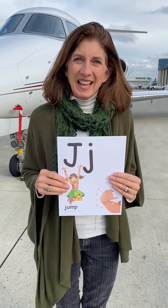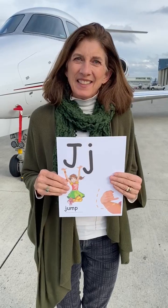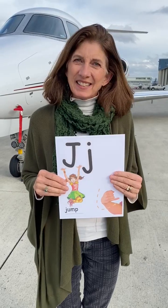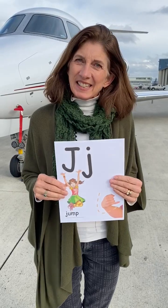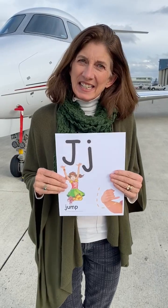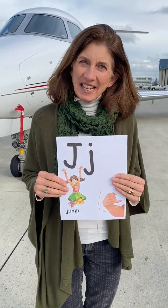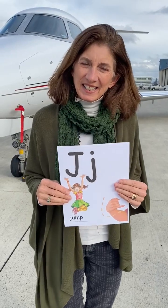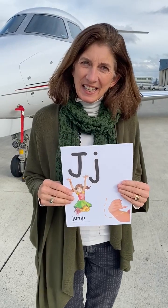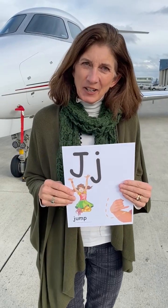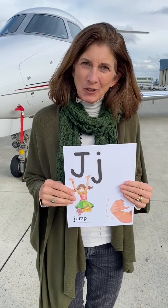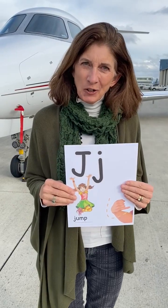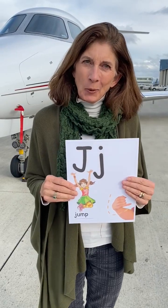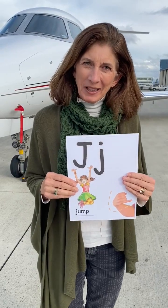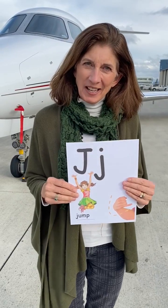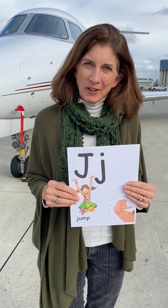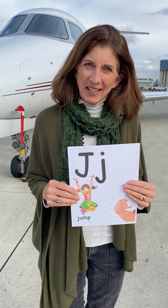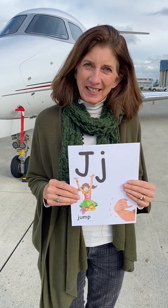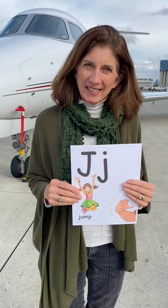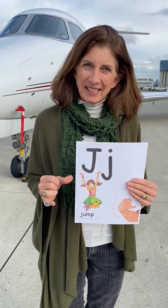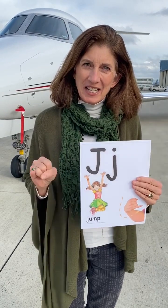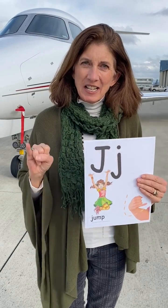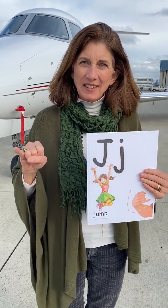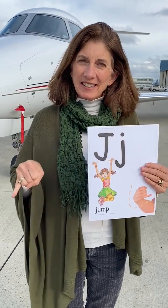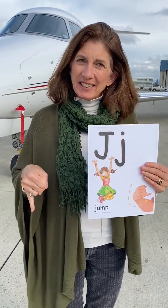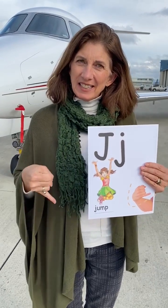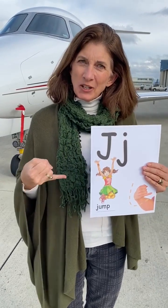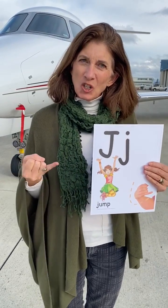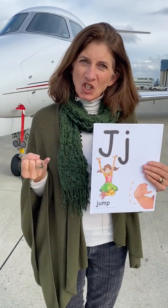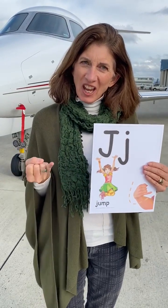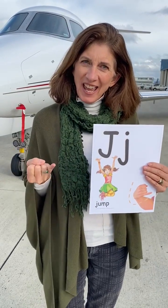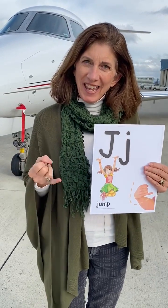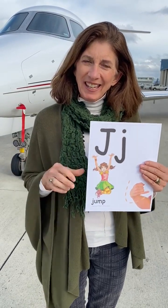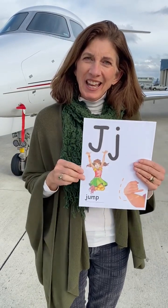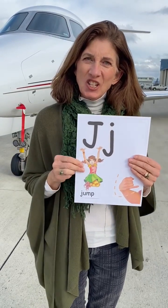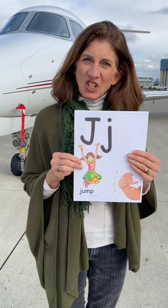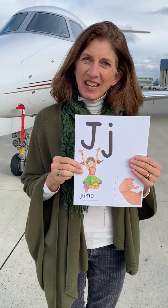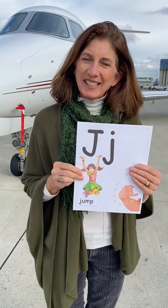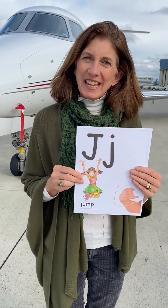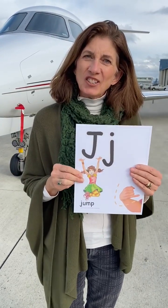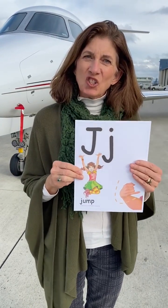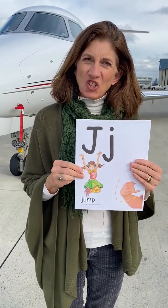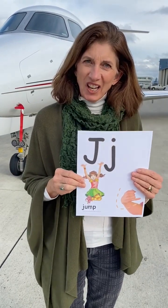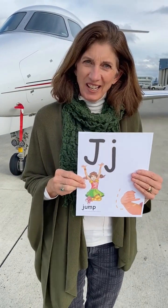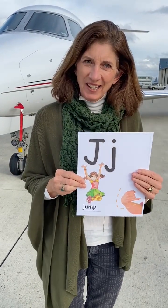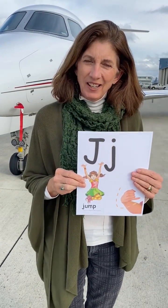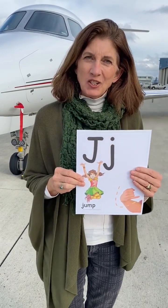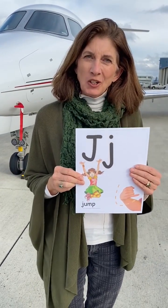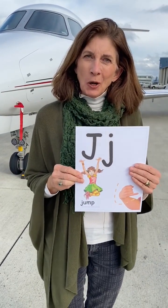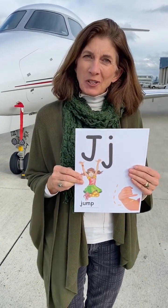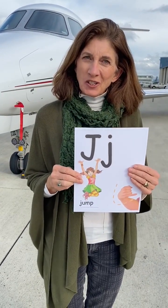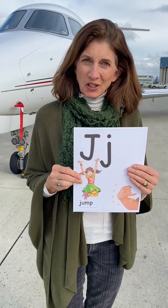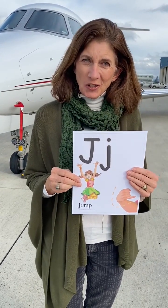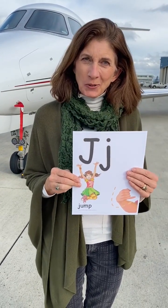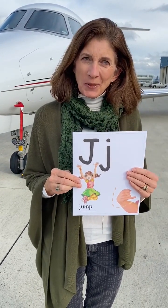This is the next letter. Do you know what letter it is? This is the letter J. J says J. Do you know it starts with the